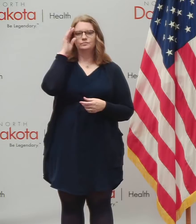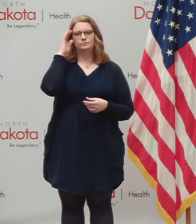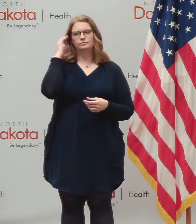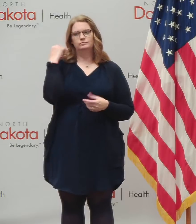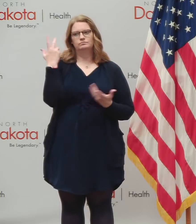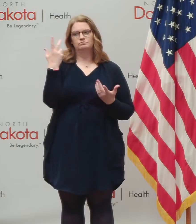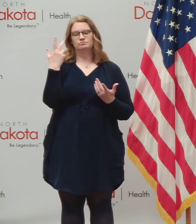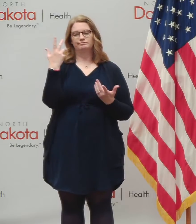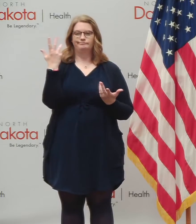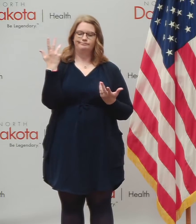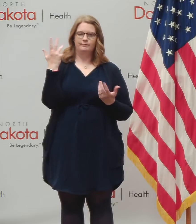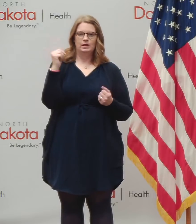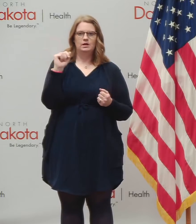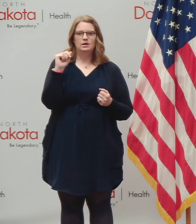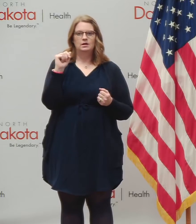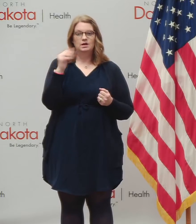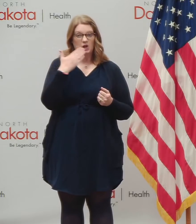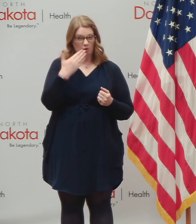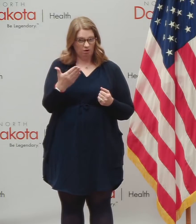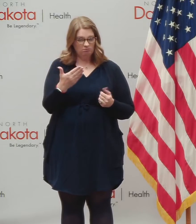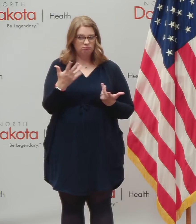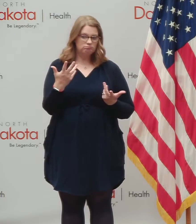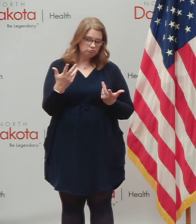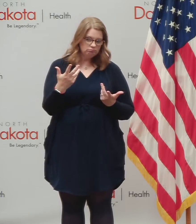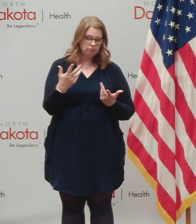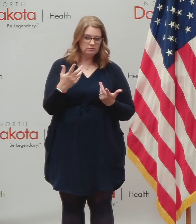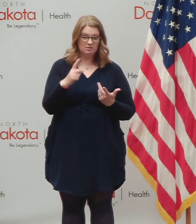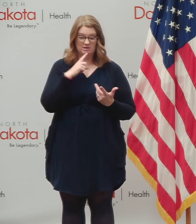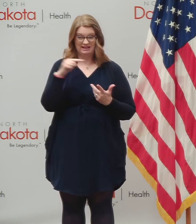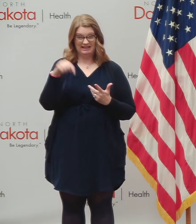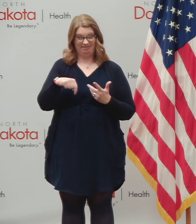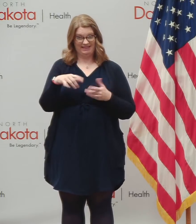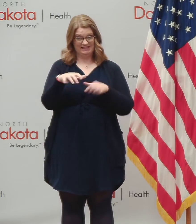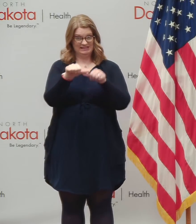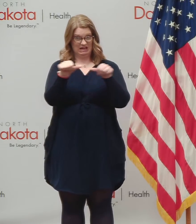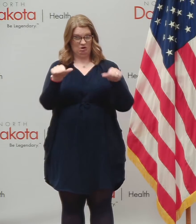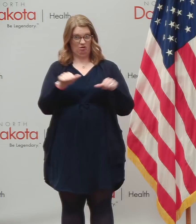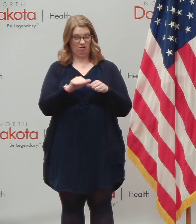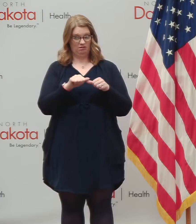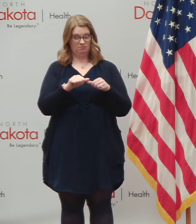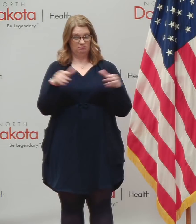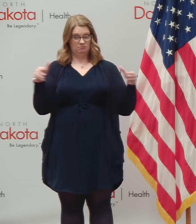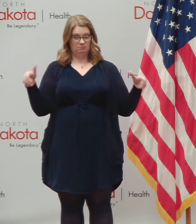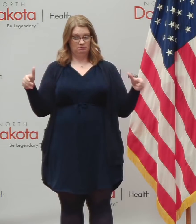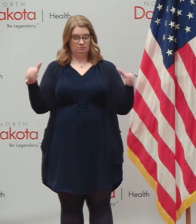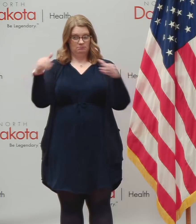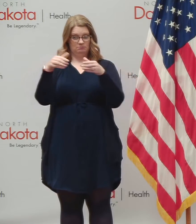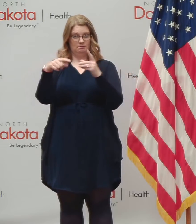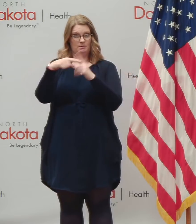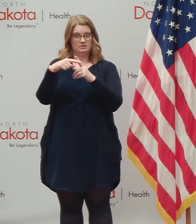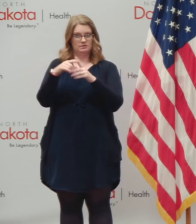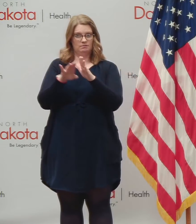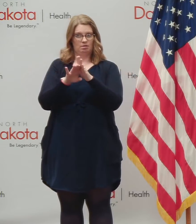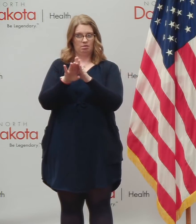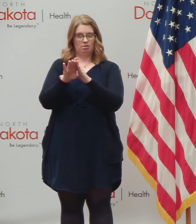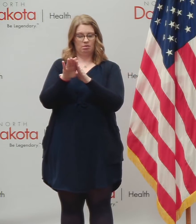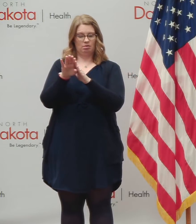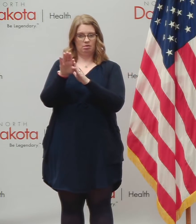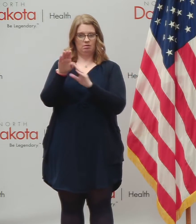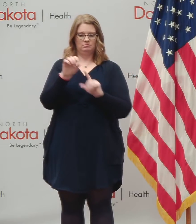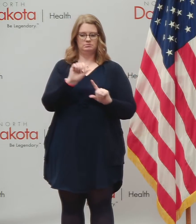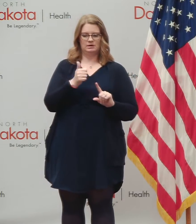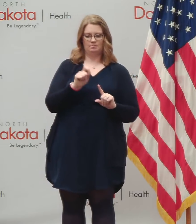the numbers, the positivity rates really going up in the region, and ours, week over week, 10.8